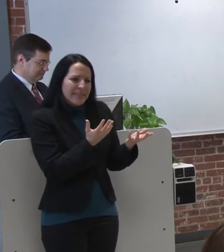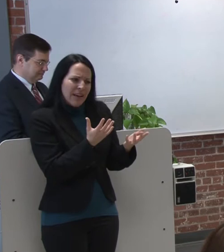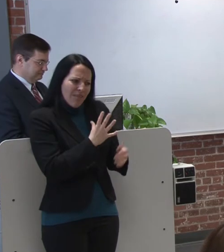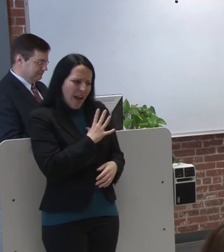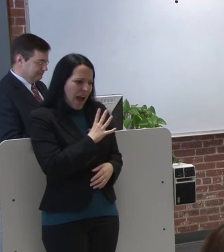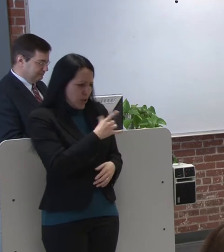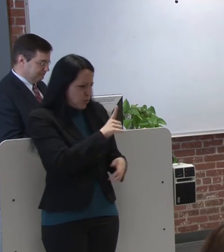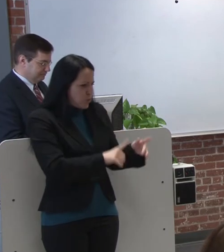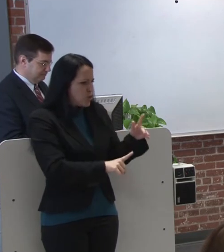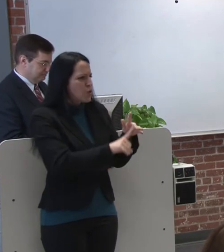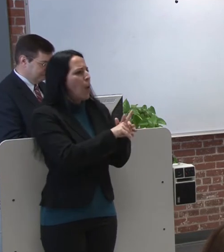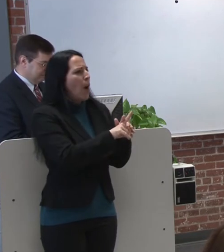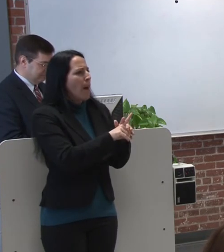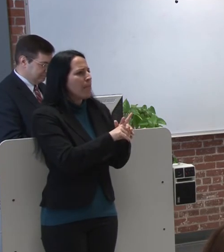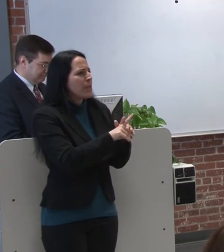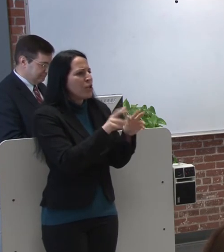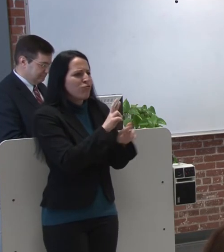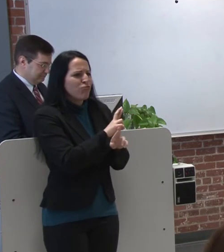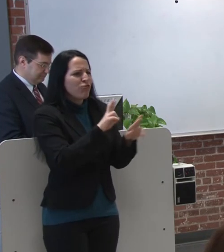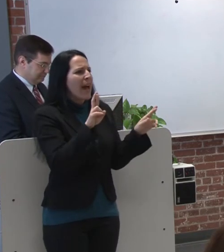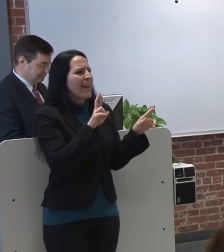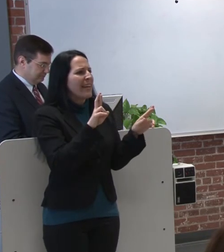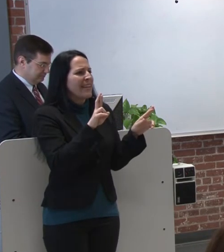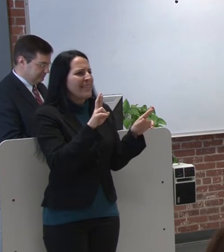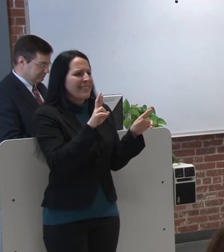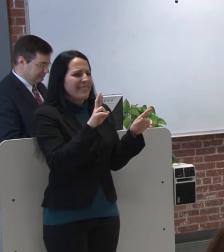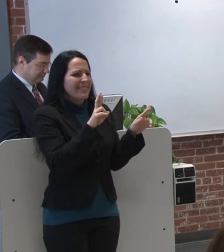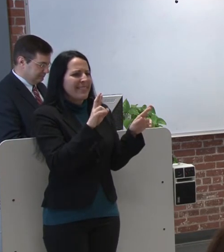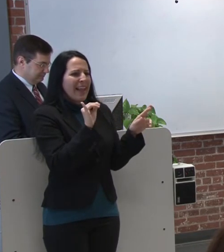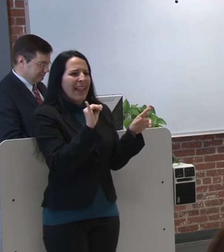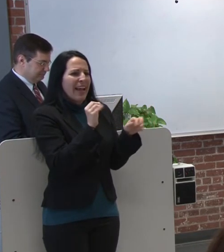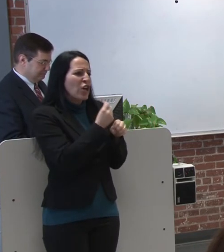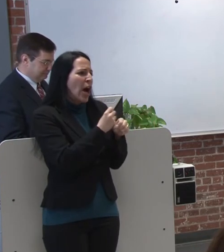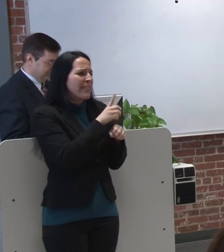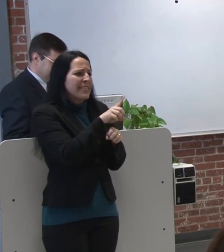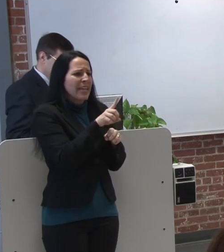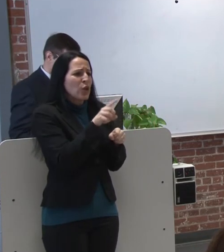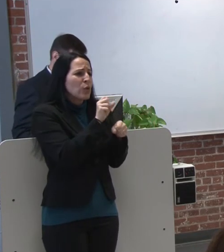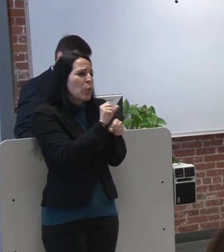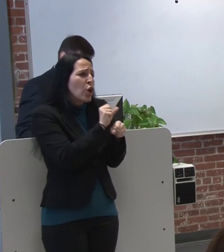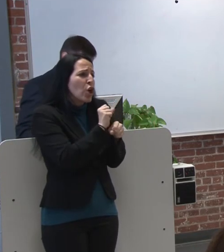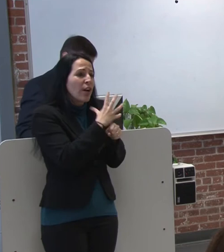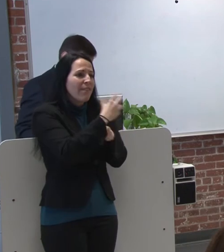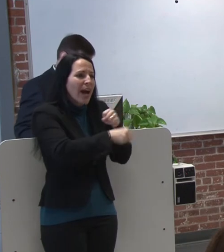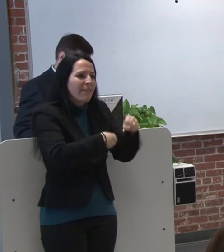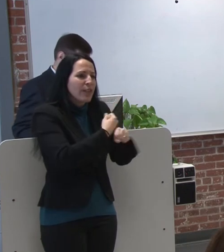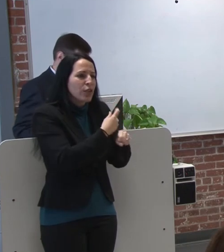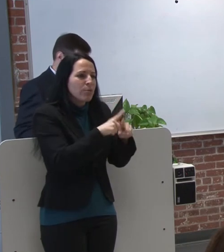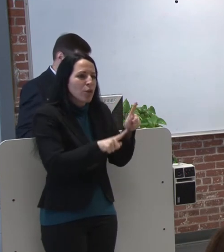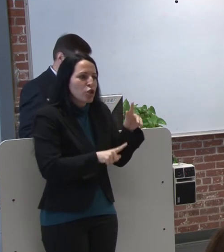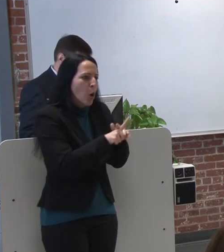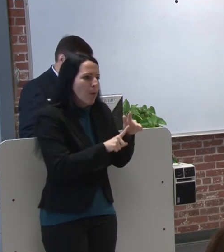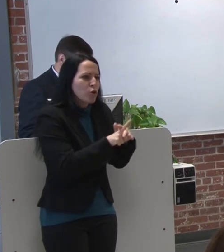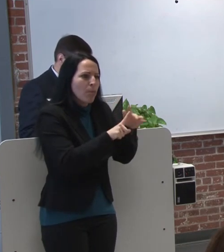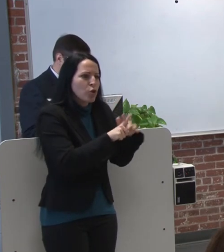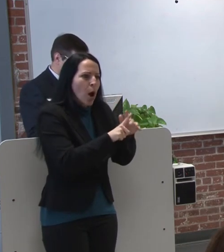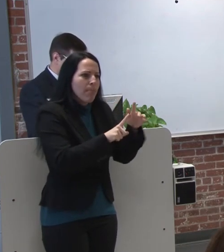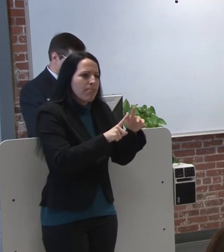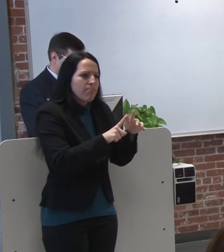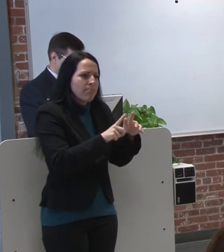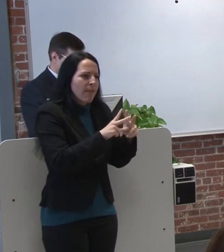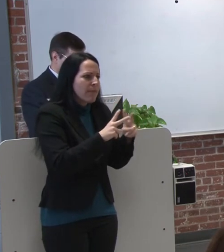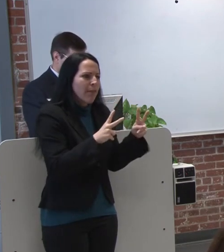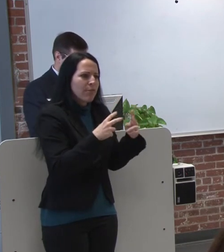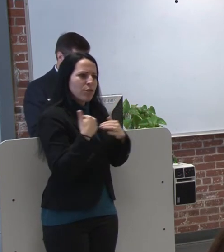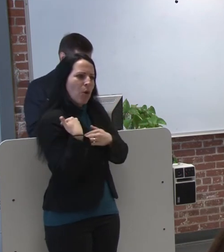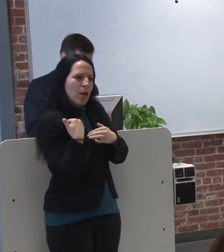and was at the window at Dunkin' Donuts for 5 years and, you know, became a manager or something. No matter what the job is,